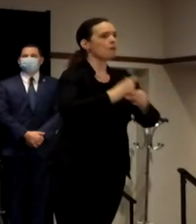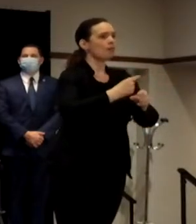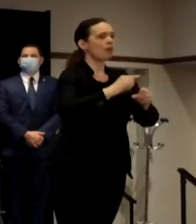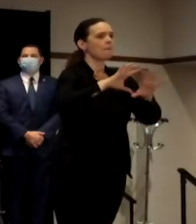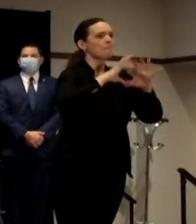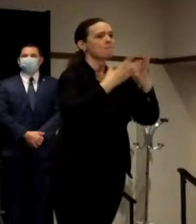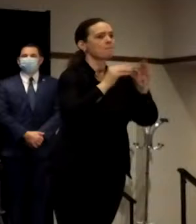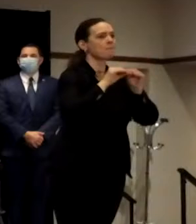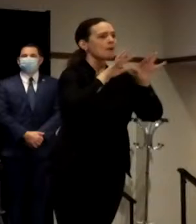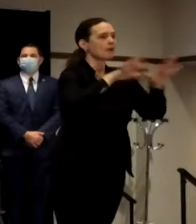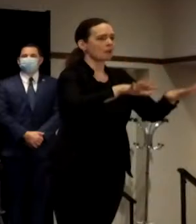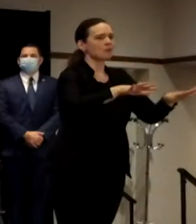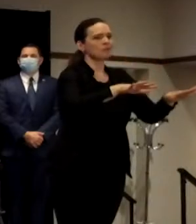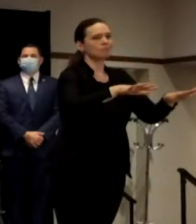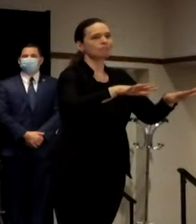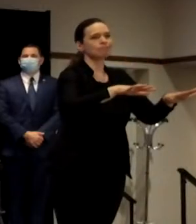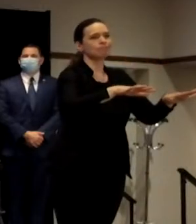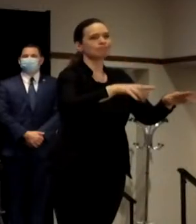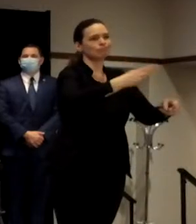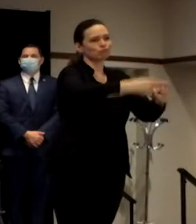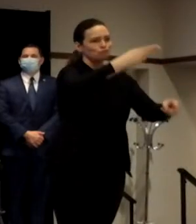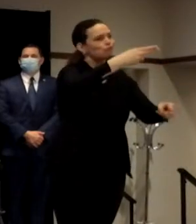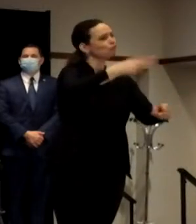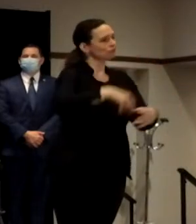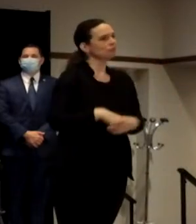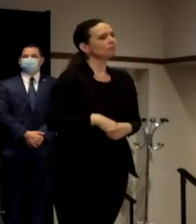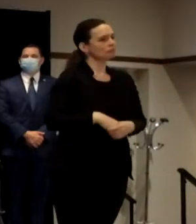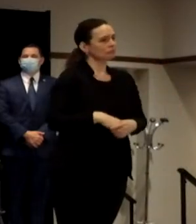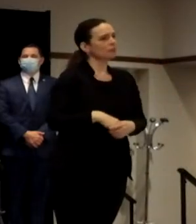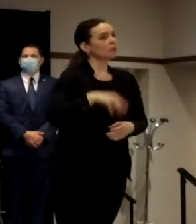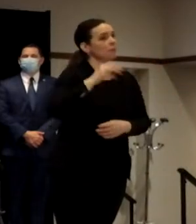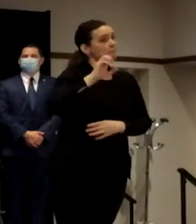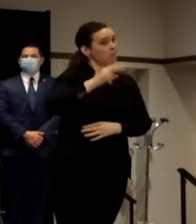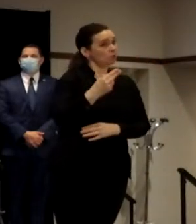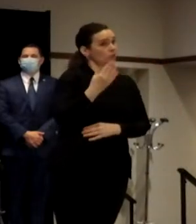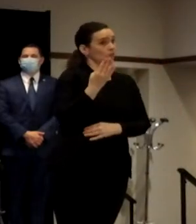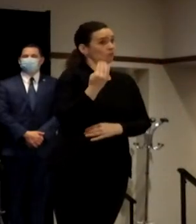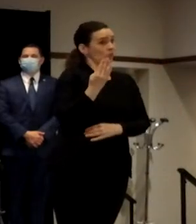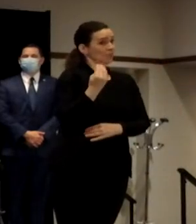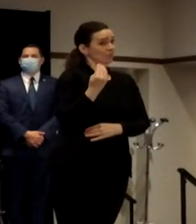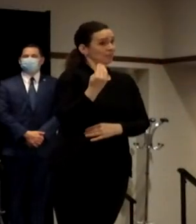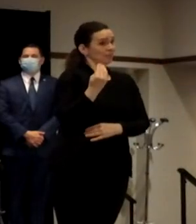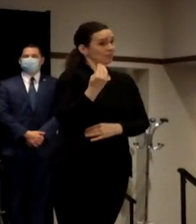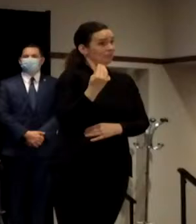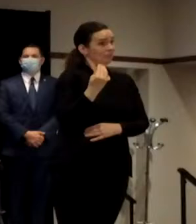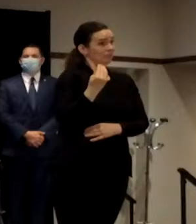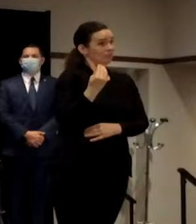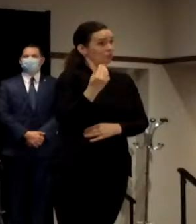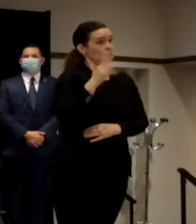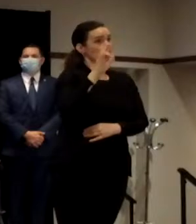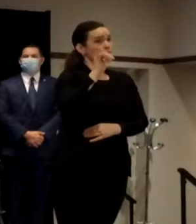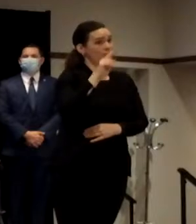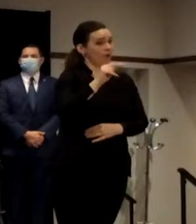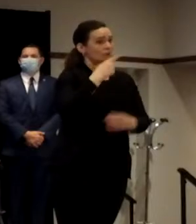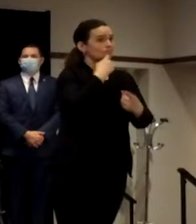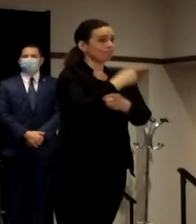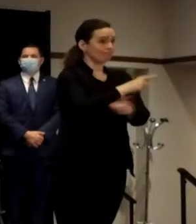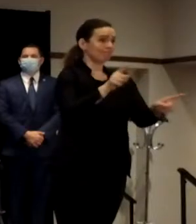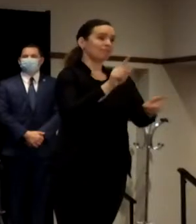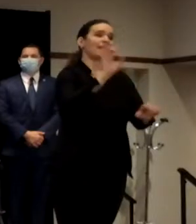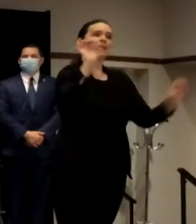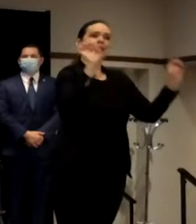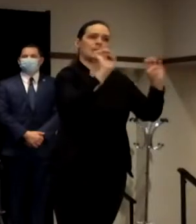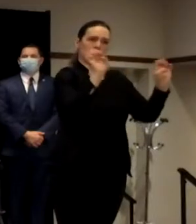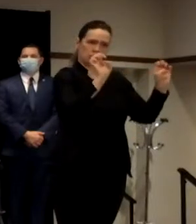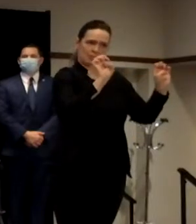own county executive, McMahon, declared state of emergency in Onondaga County, and all the schools were ordered to close on 4 p.m. on